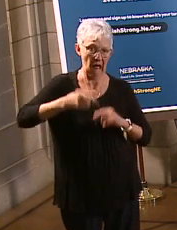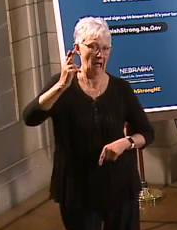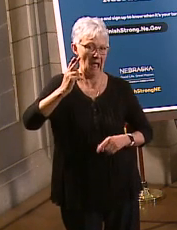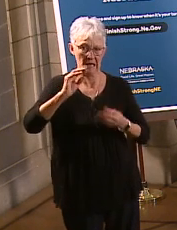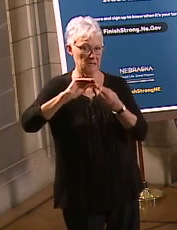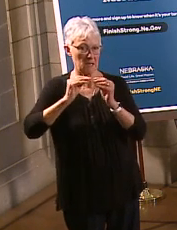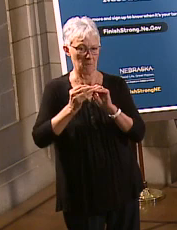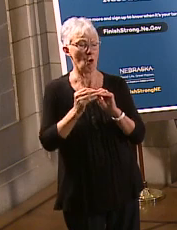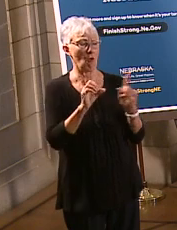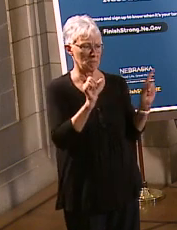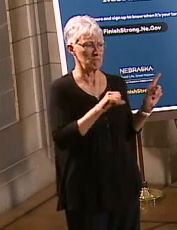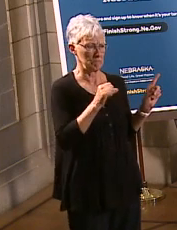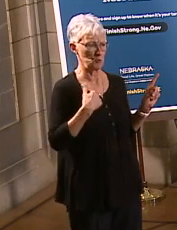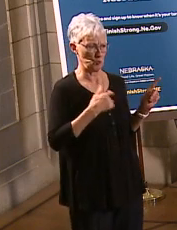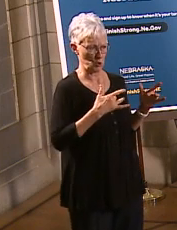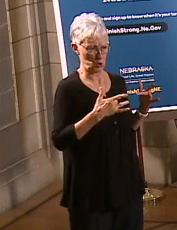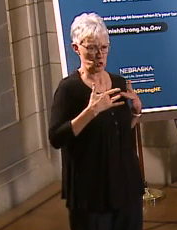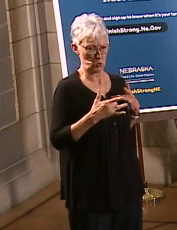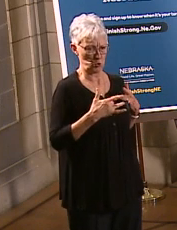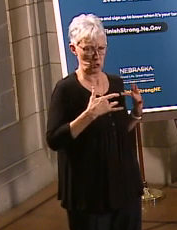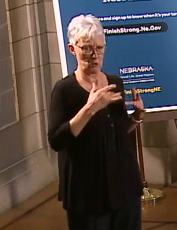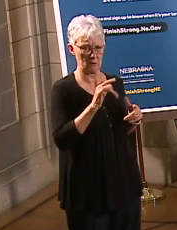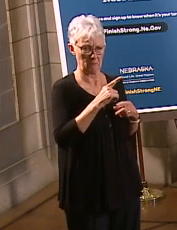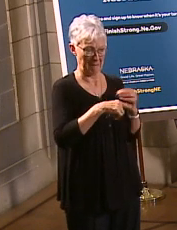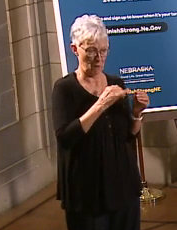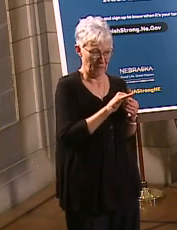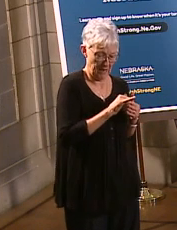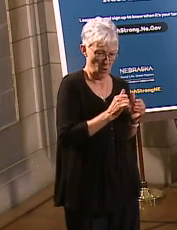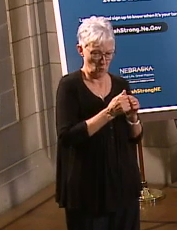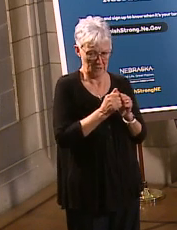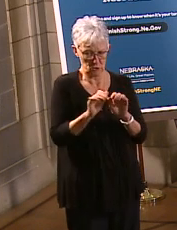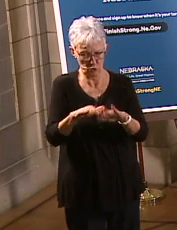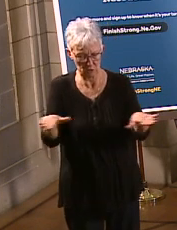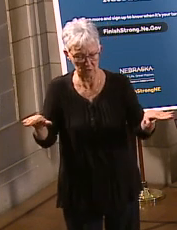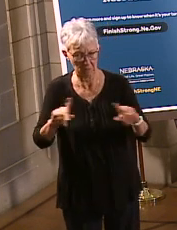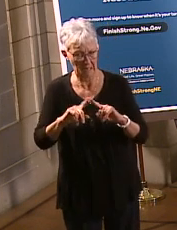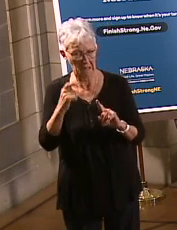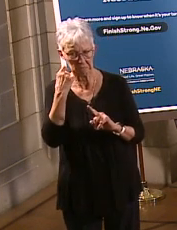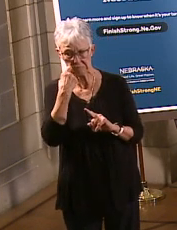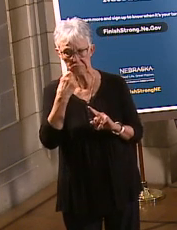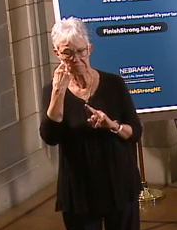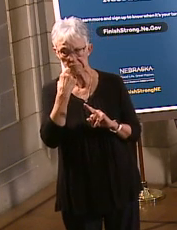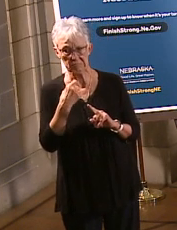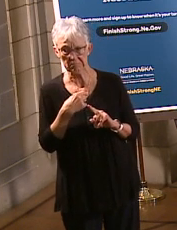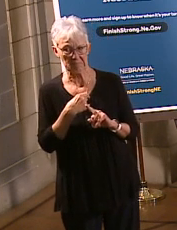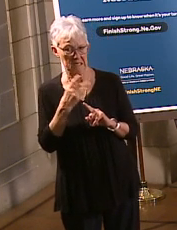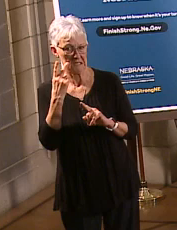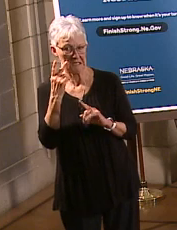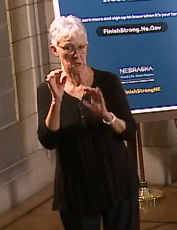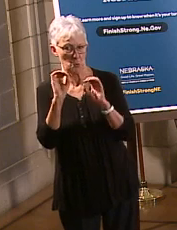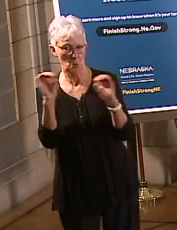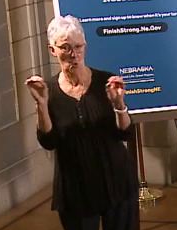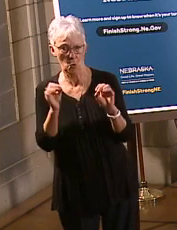are worries about that, but nothing that I've seen lately that makes people more concerned about that.